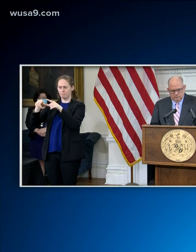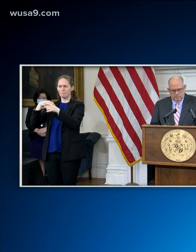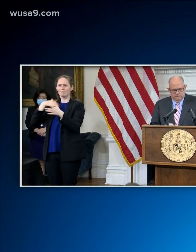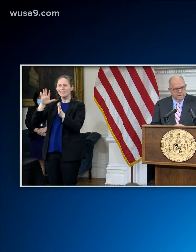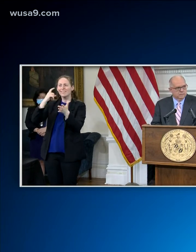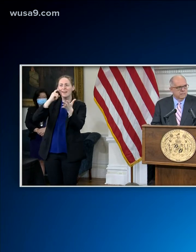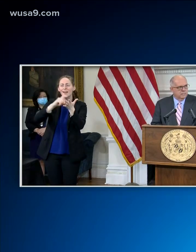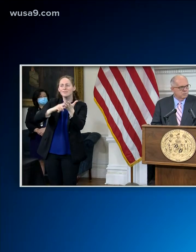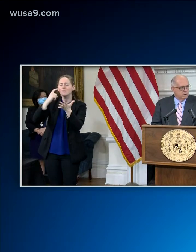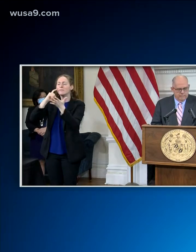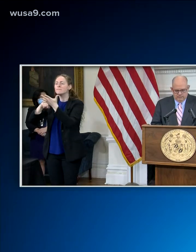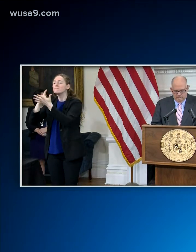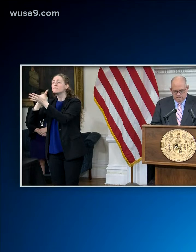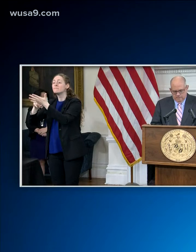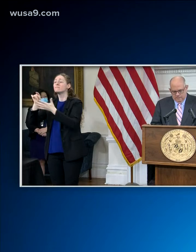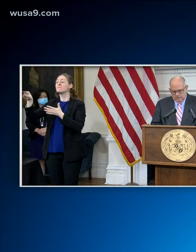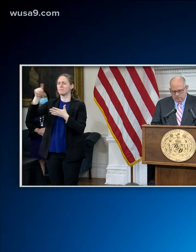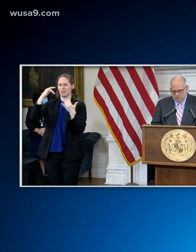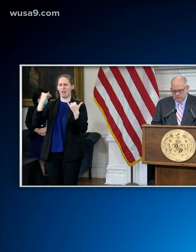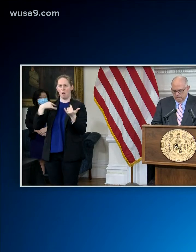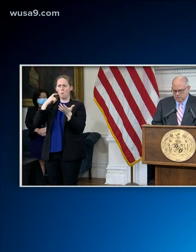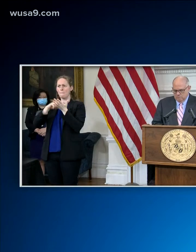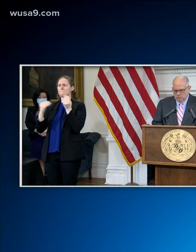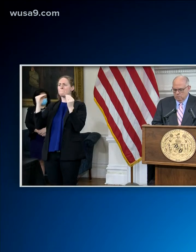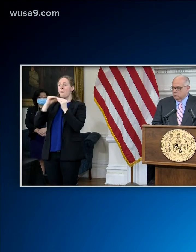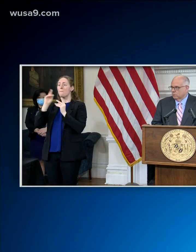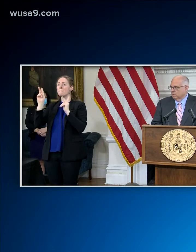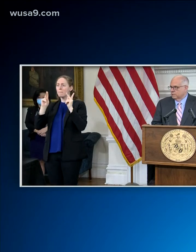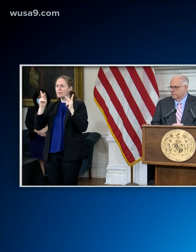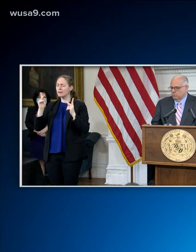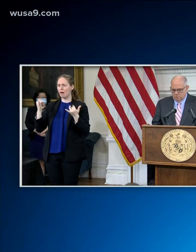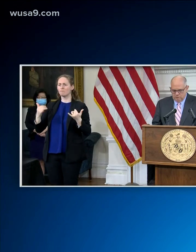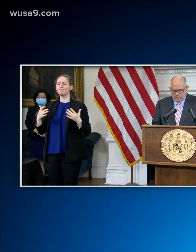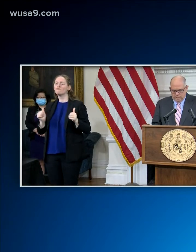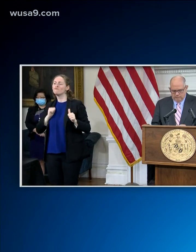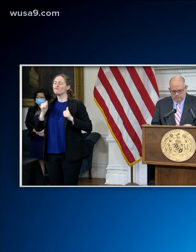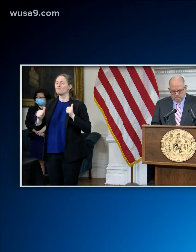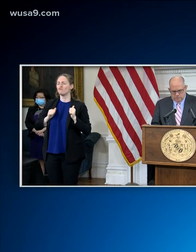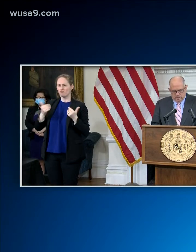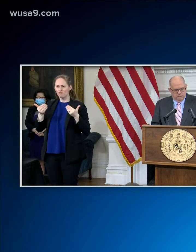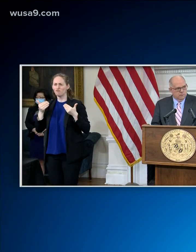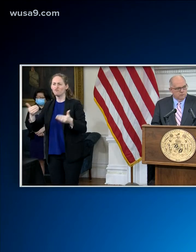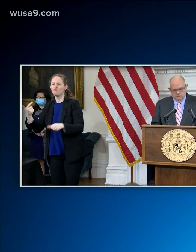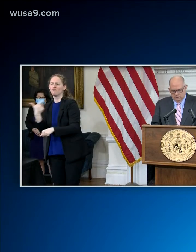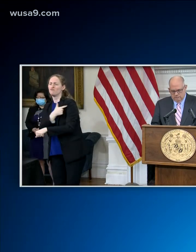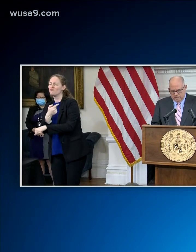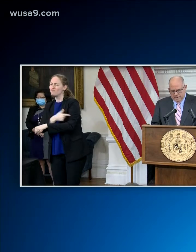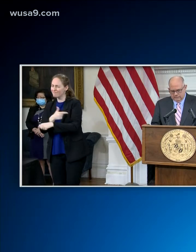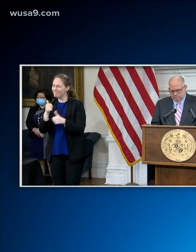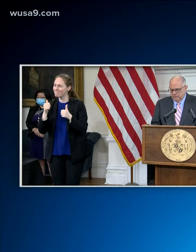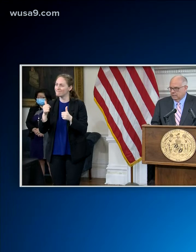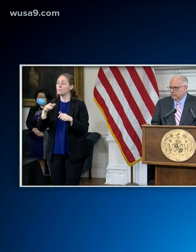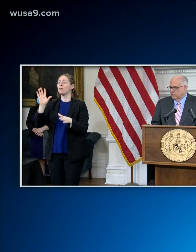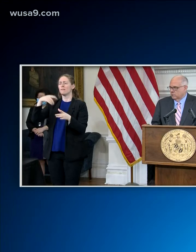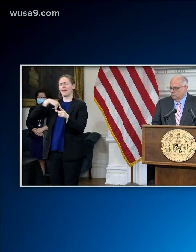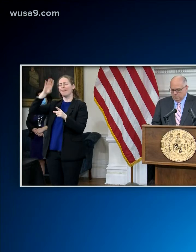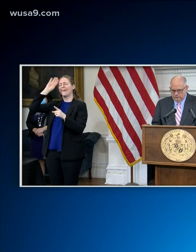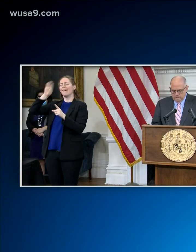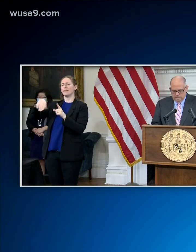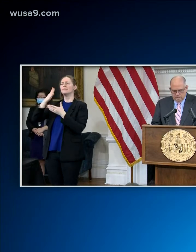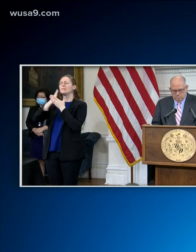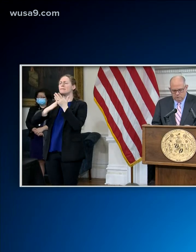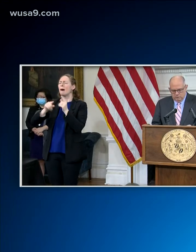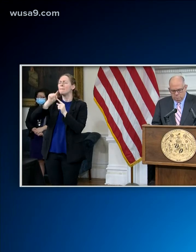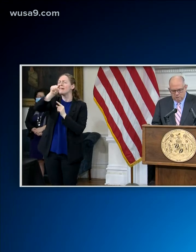increases in the vaccination rate in the hard-hit zip codes where General Burkhead and her team are actively engaging